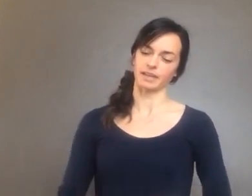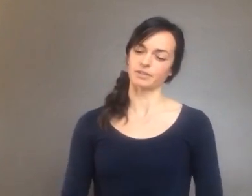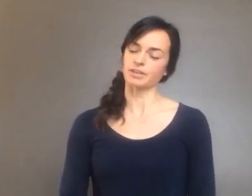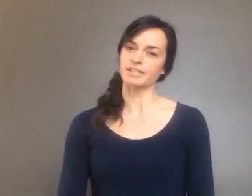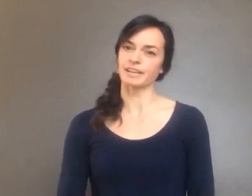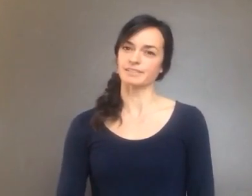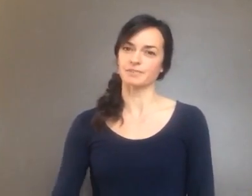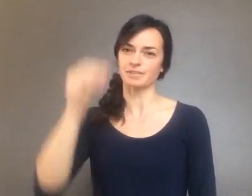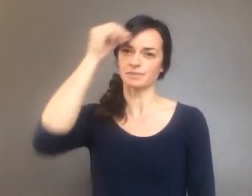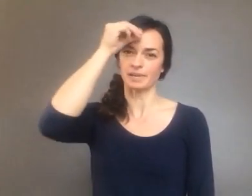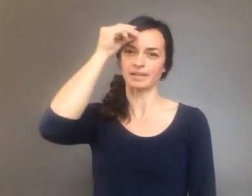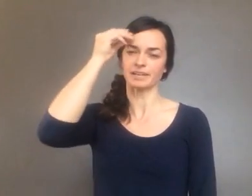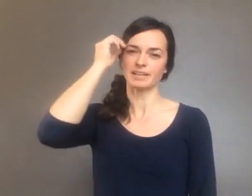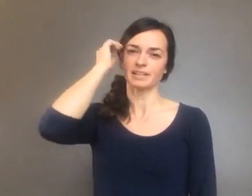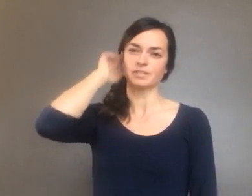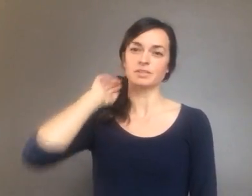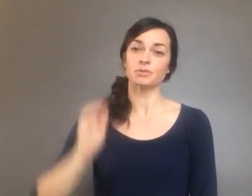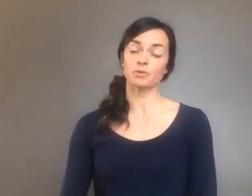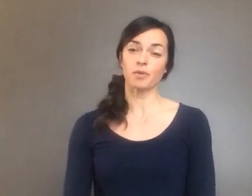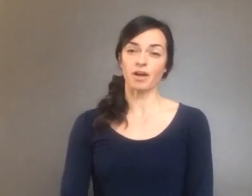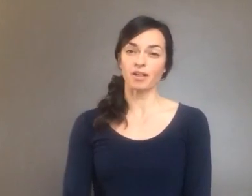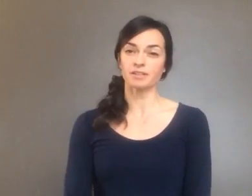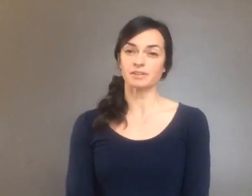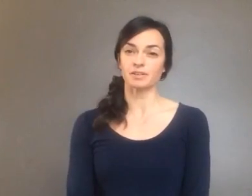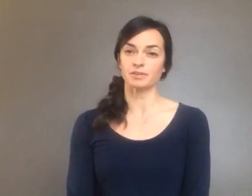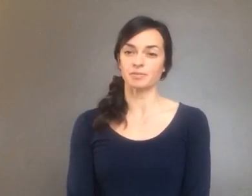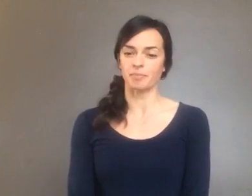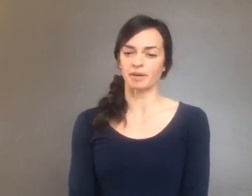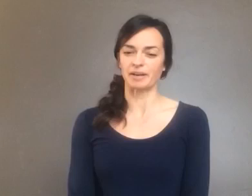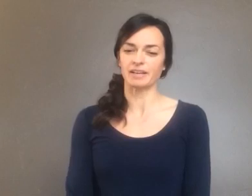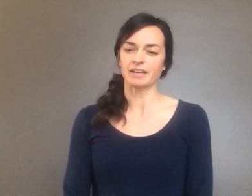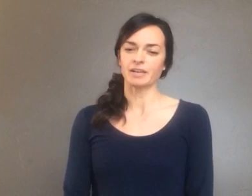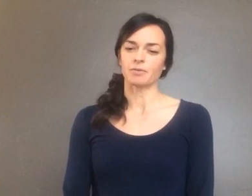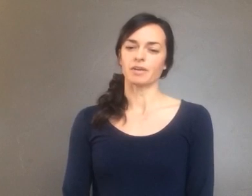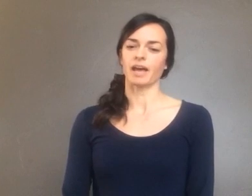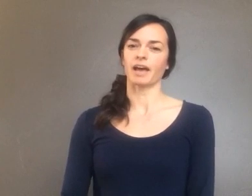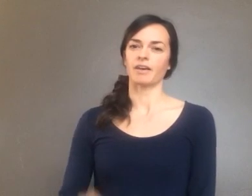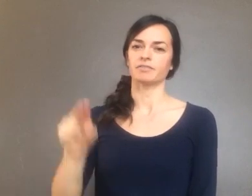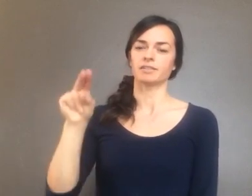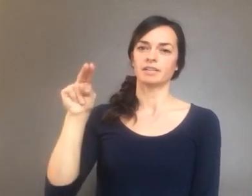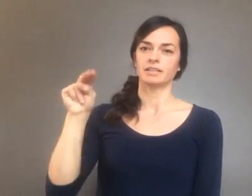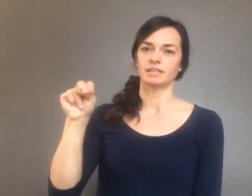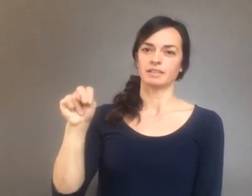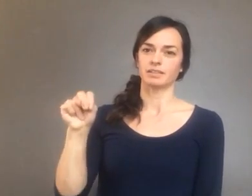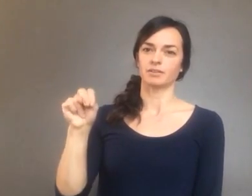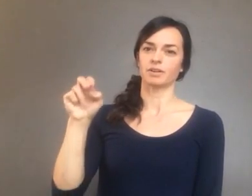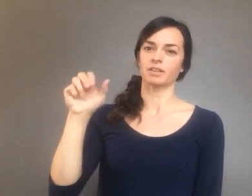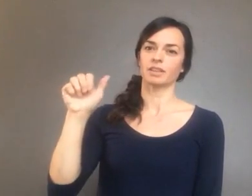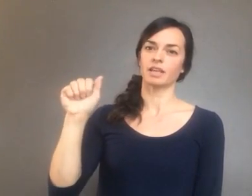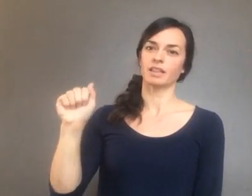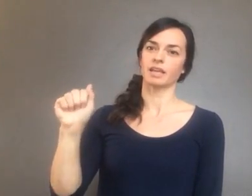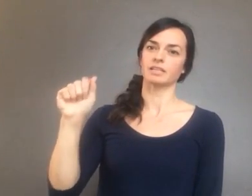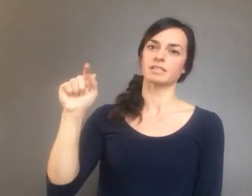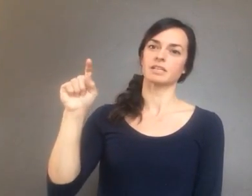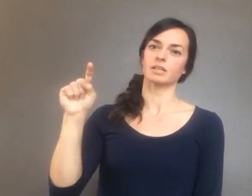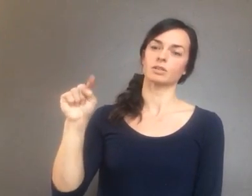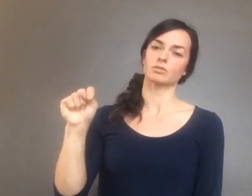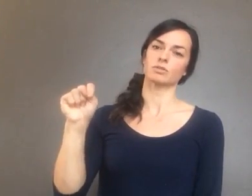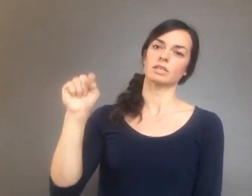those are our signs for this week. So let's go through them all so that you can remember. We have the North Atlantic